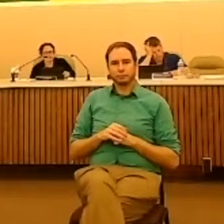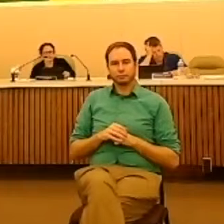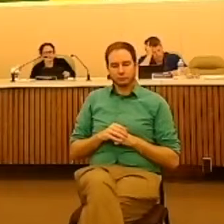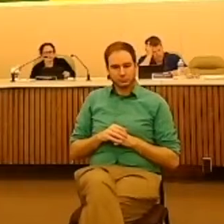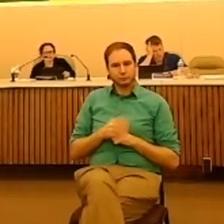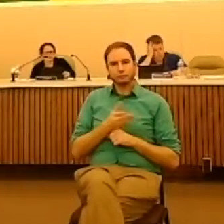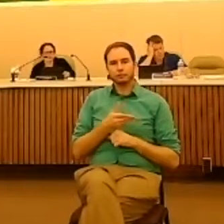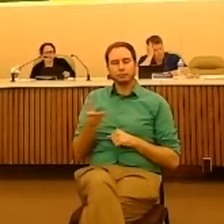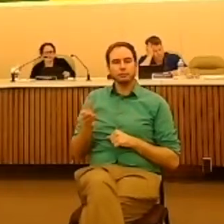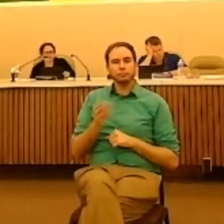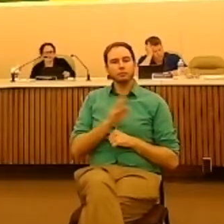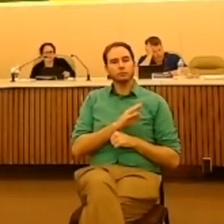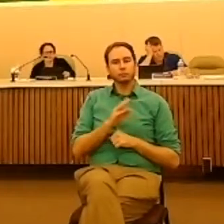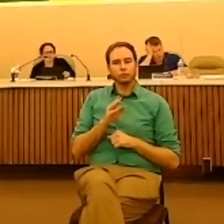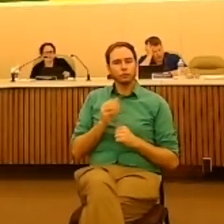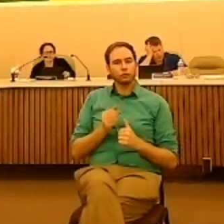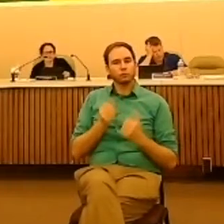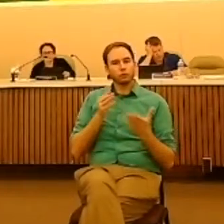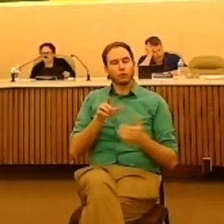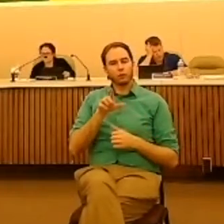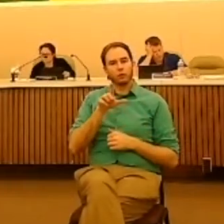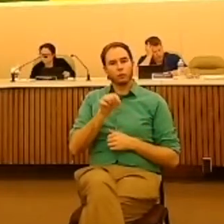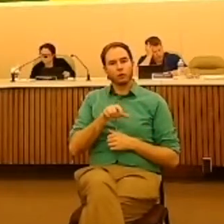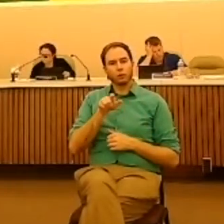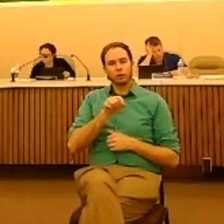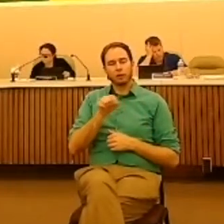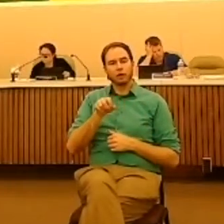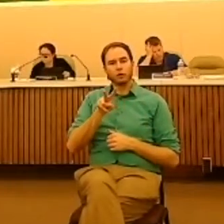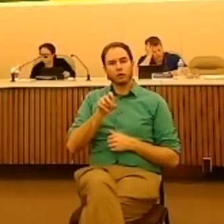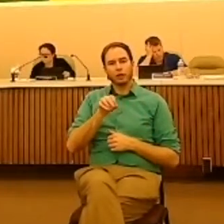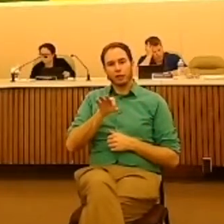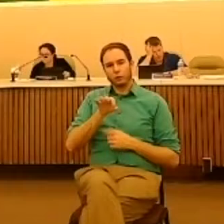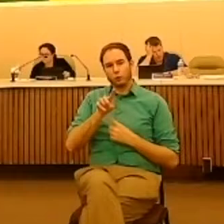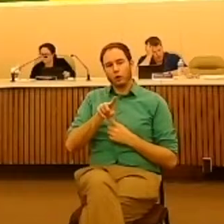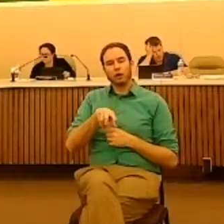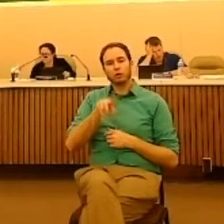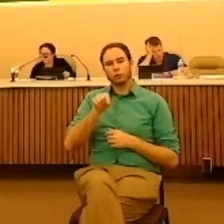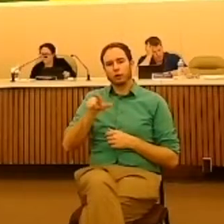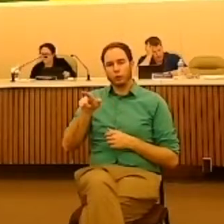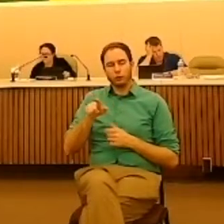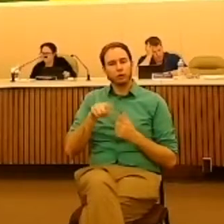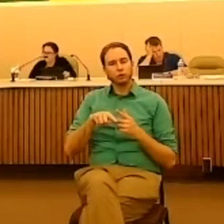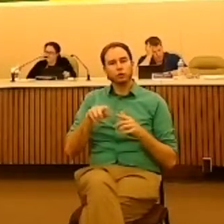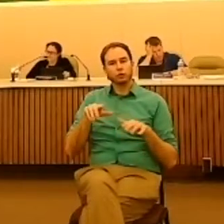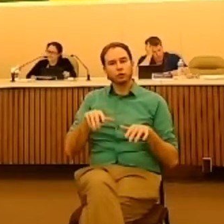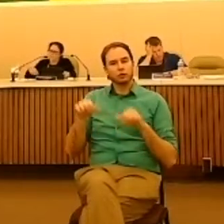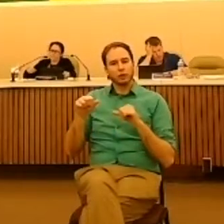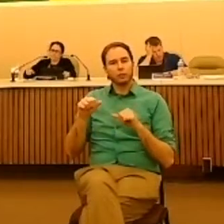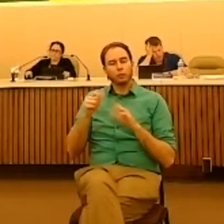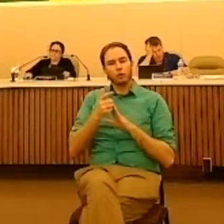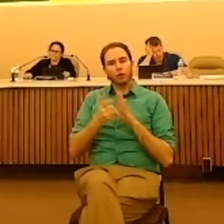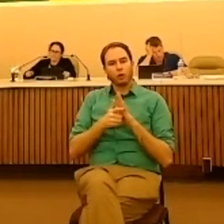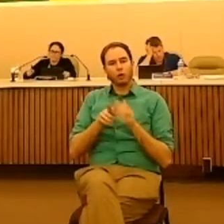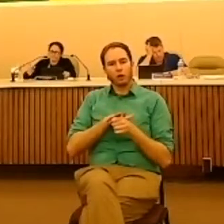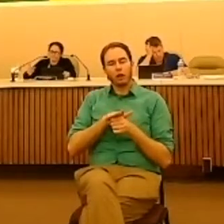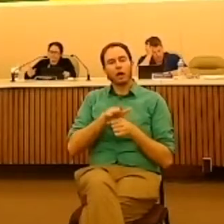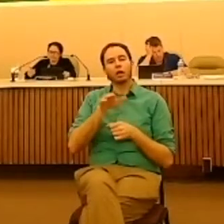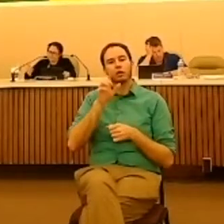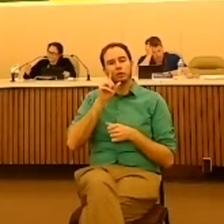Fellow board members, I have resolution 21-291, 2021 to adopt local law number 13